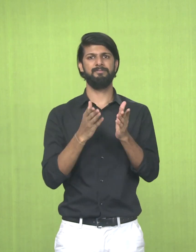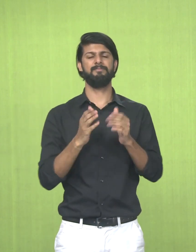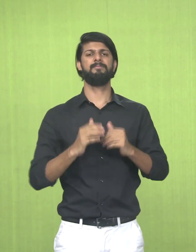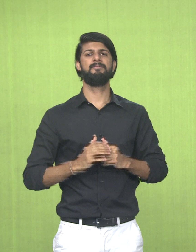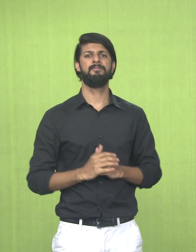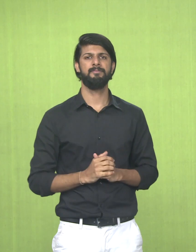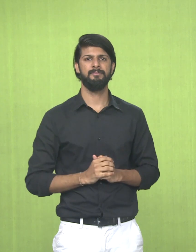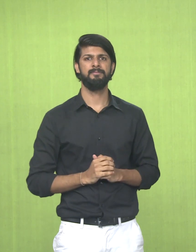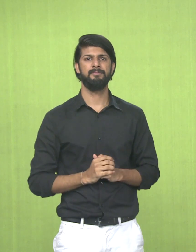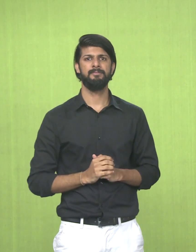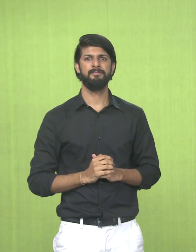that Buddha was also human.